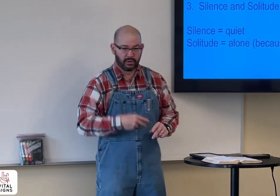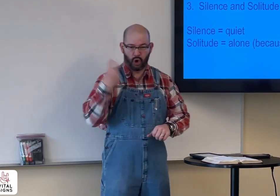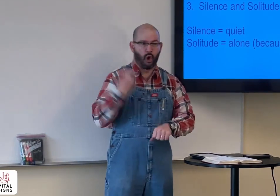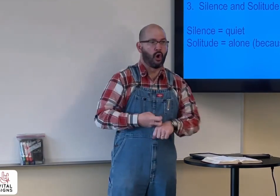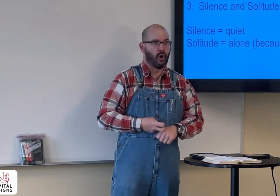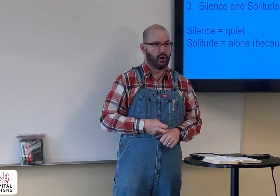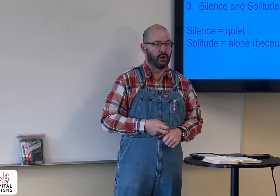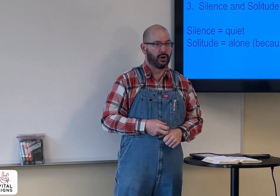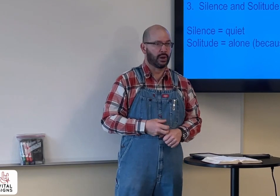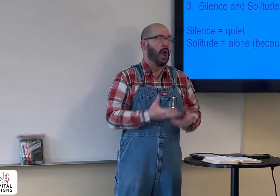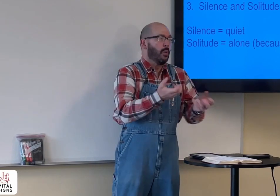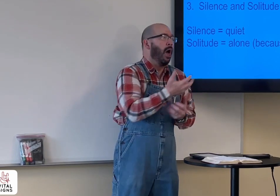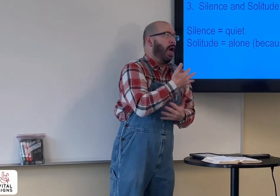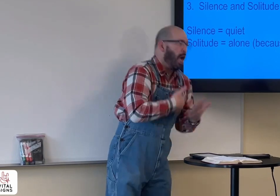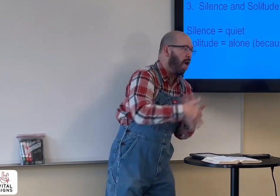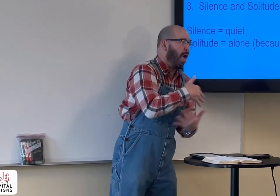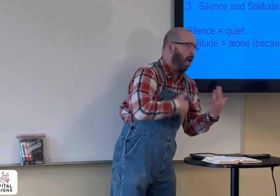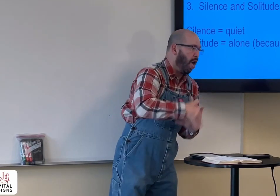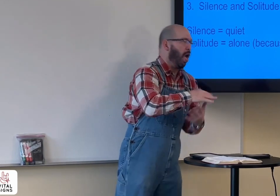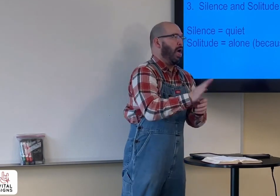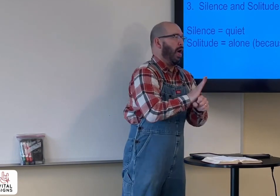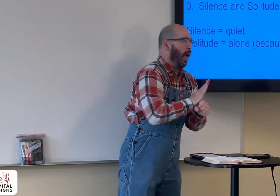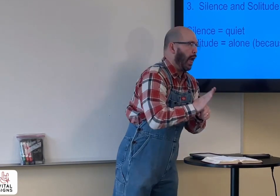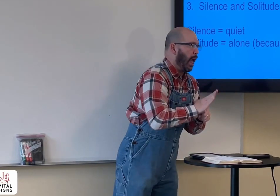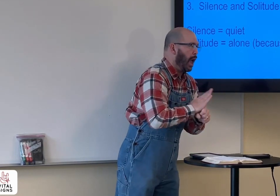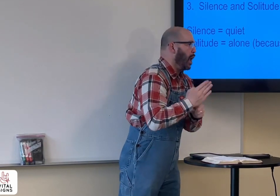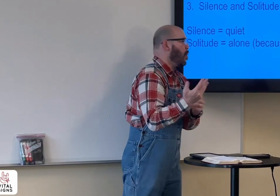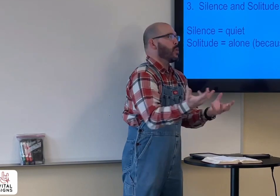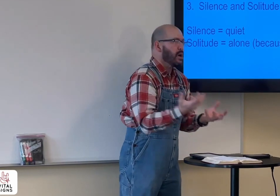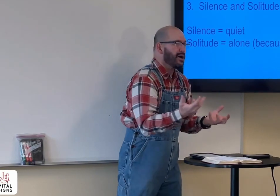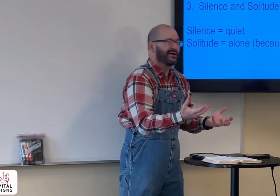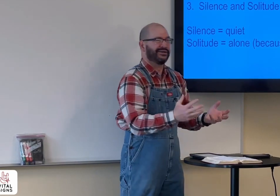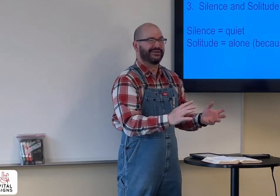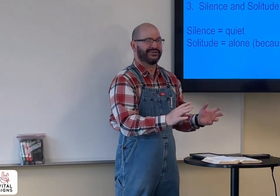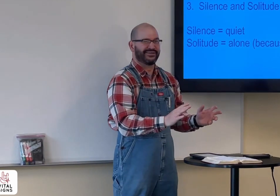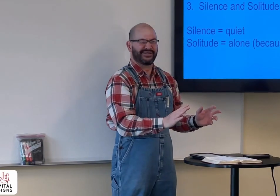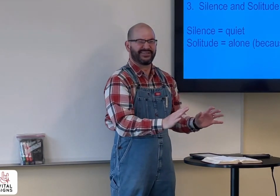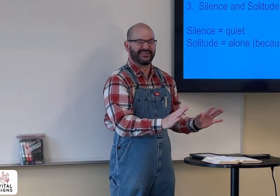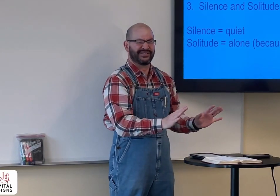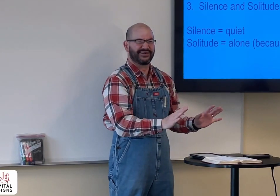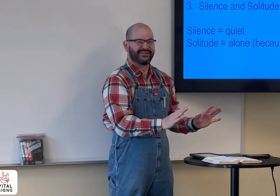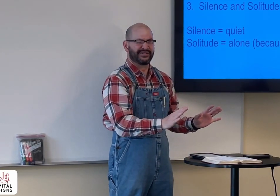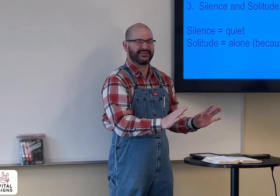Some people are hard. They always want to be busy and around other people.